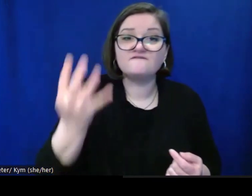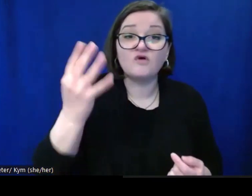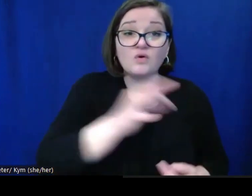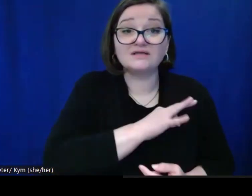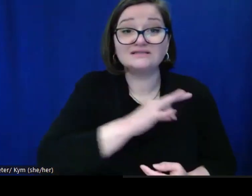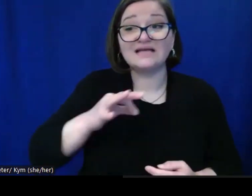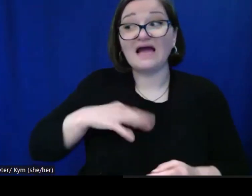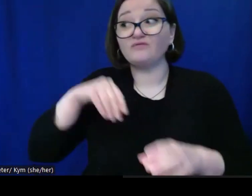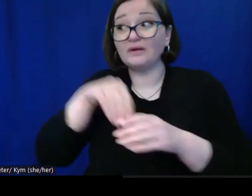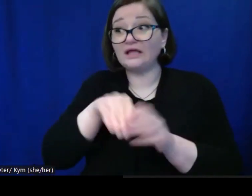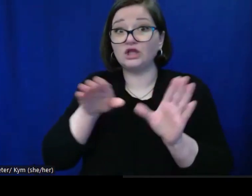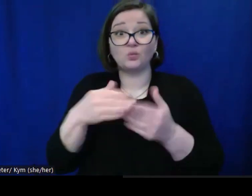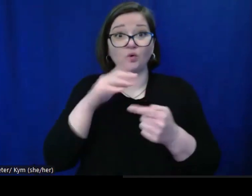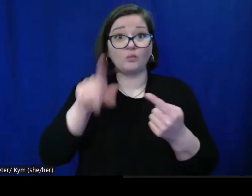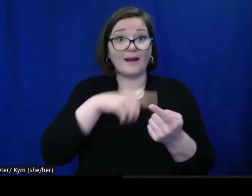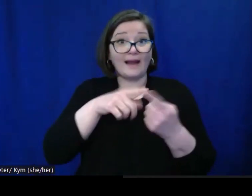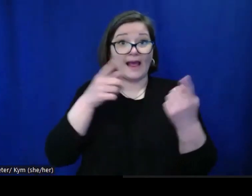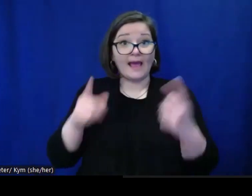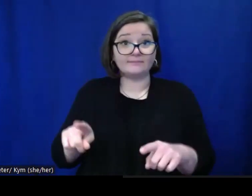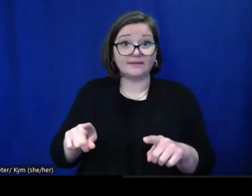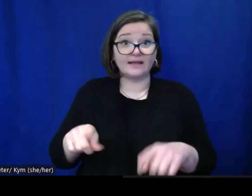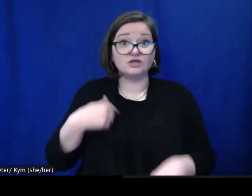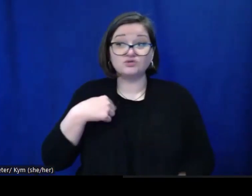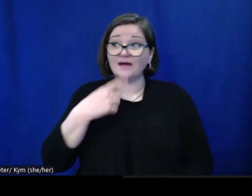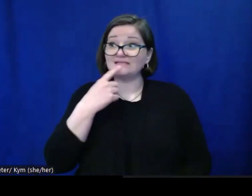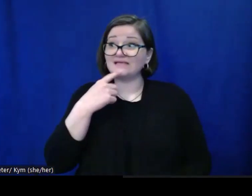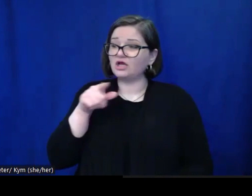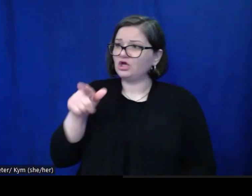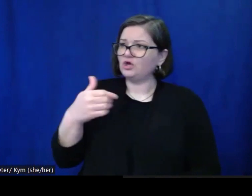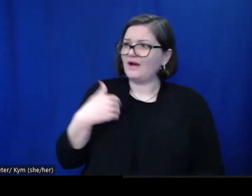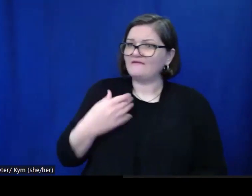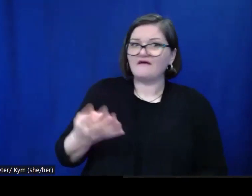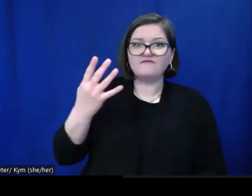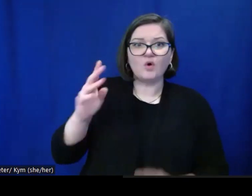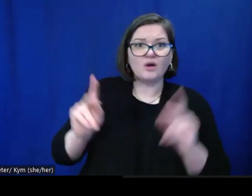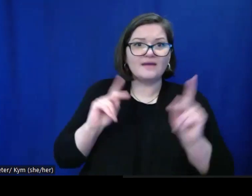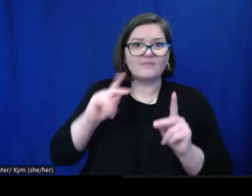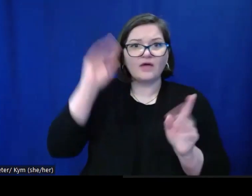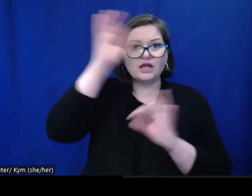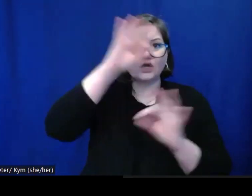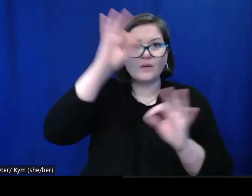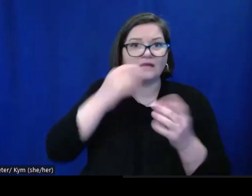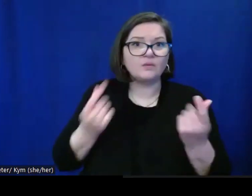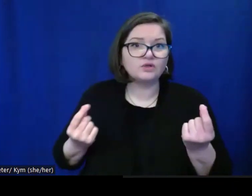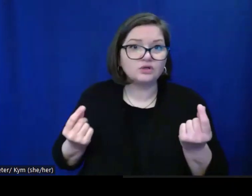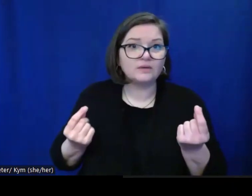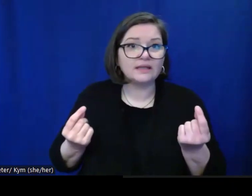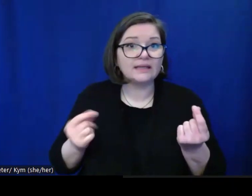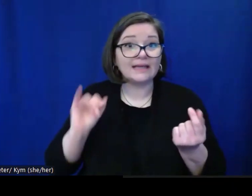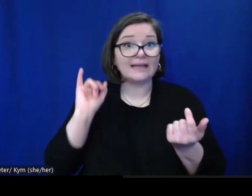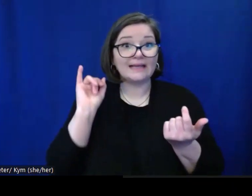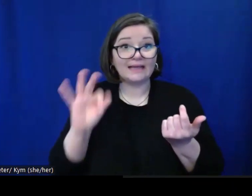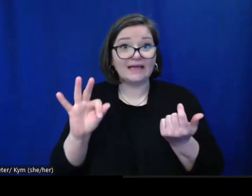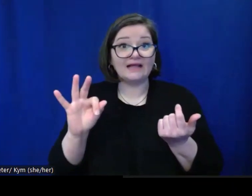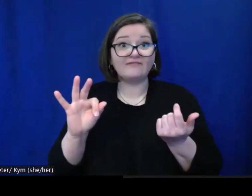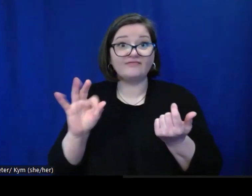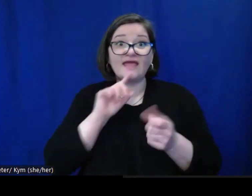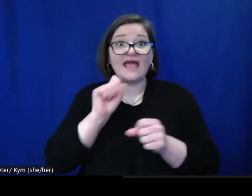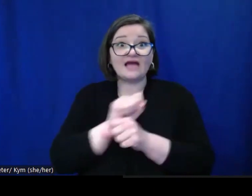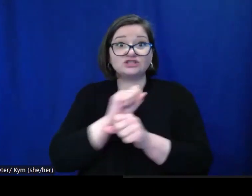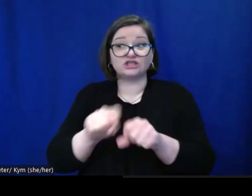staff. What I said was you had 4 people who didn't know what they were doing if they dropped you.